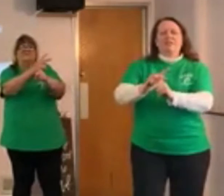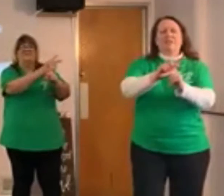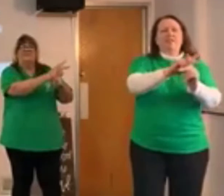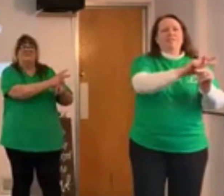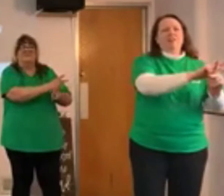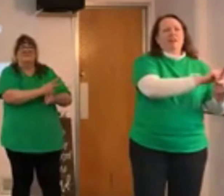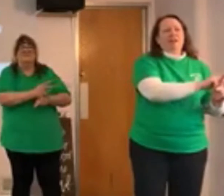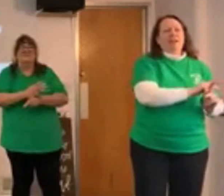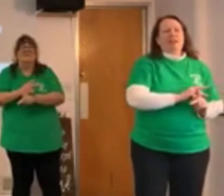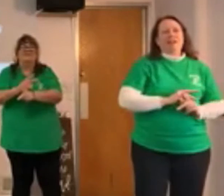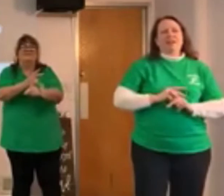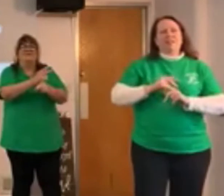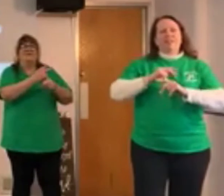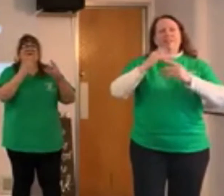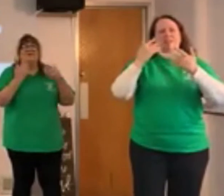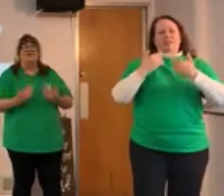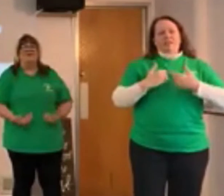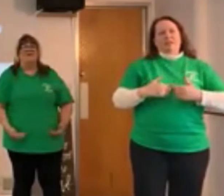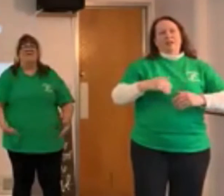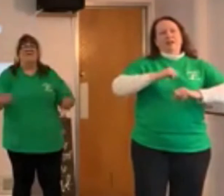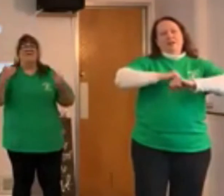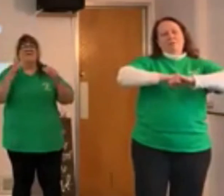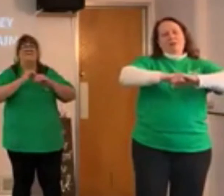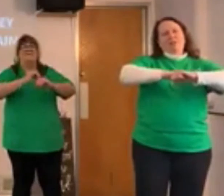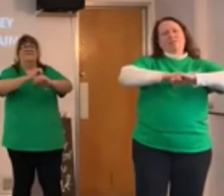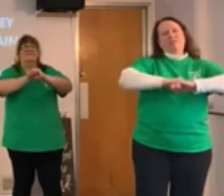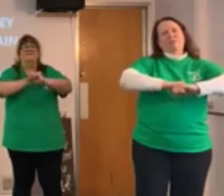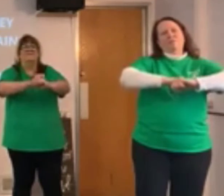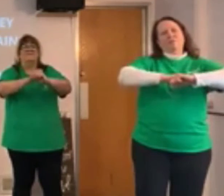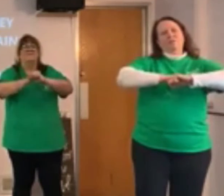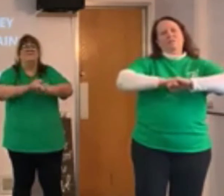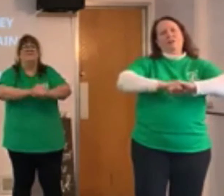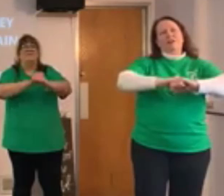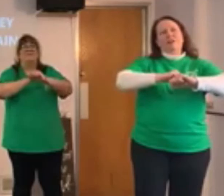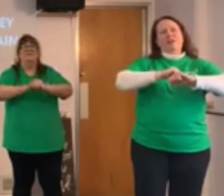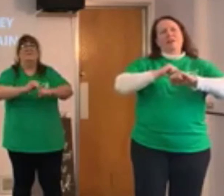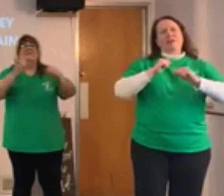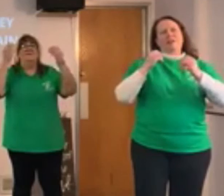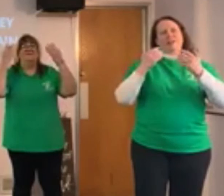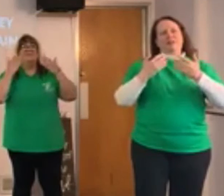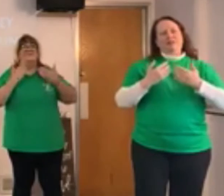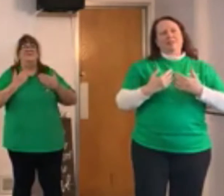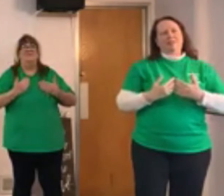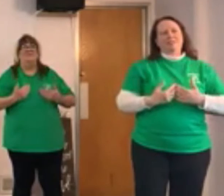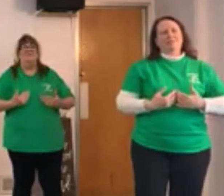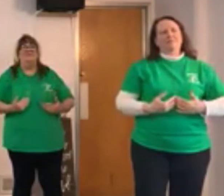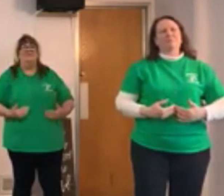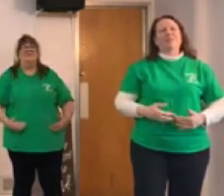Hide me from the rain.